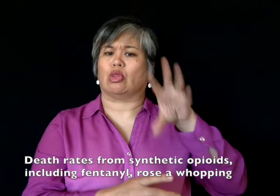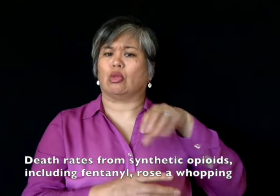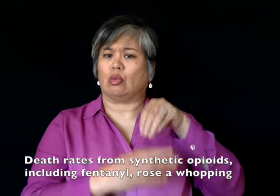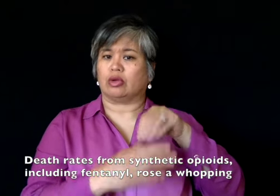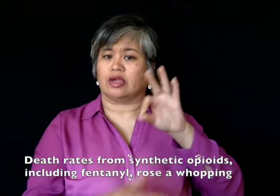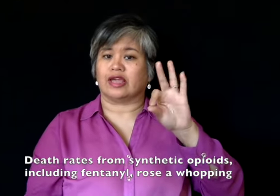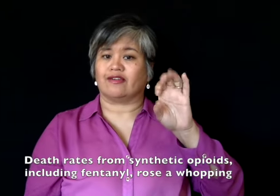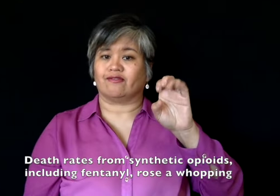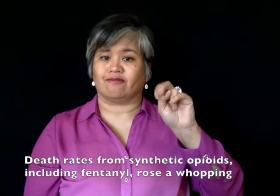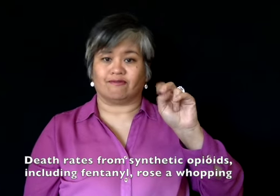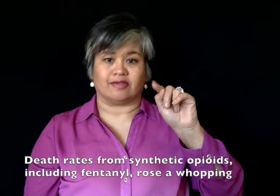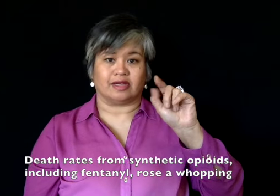rose a whopping